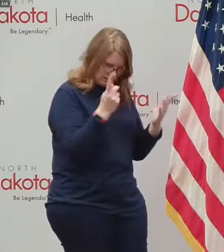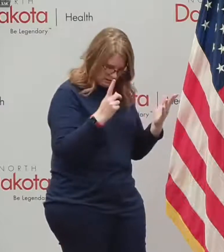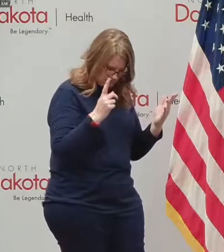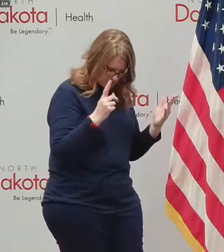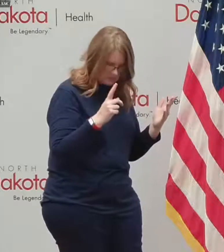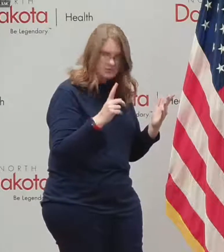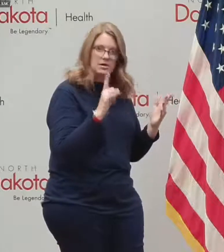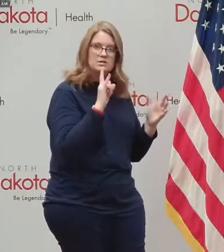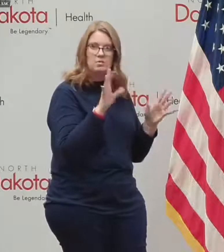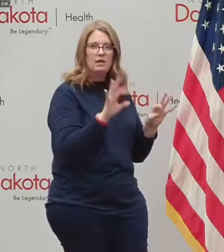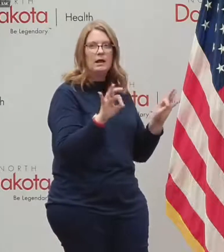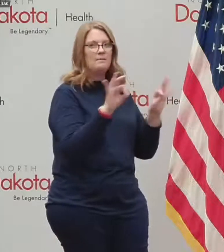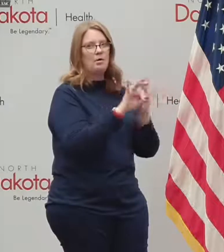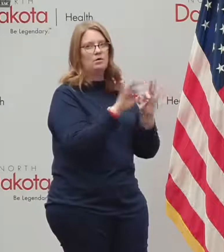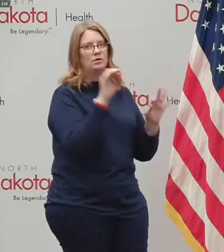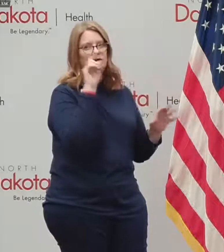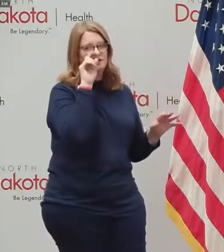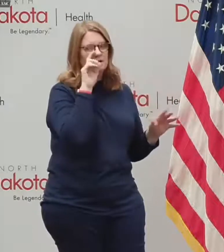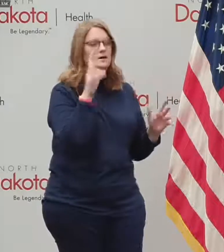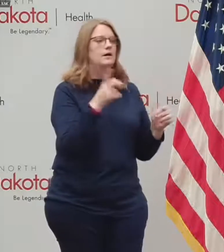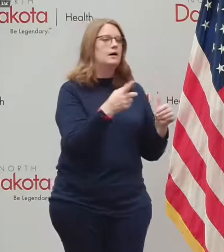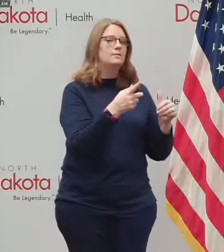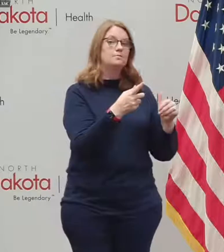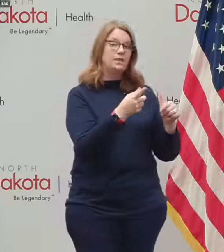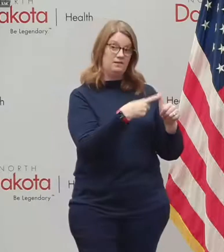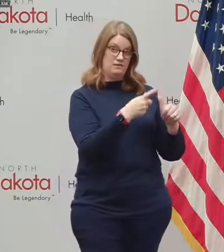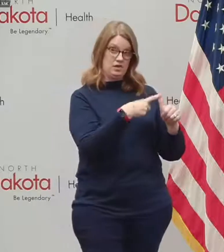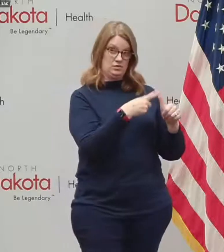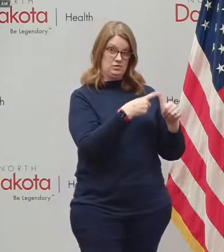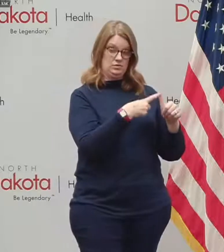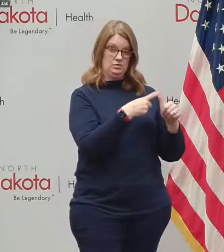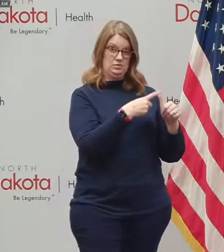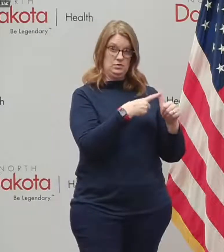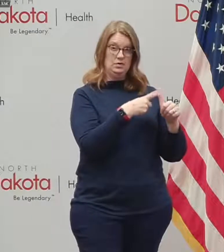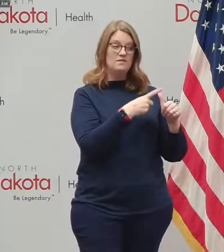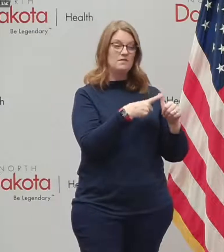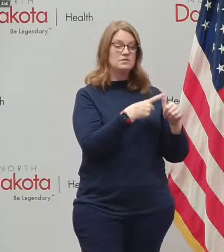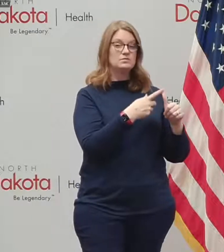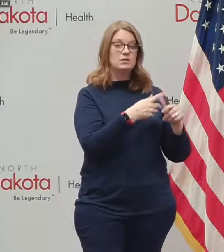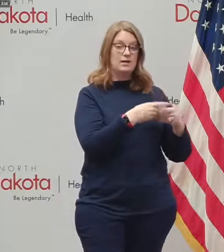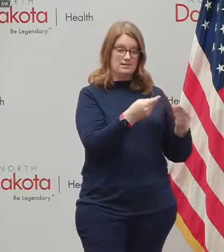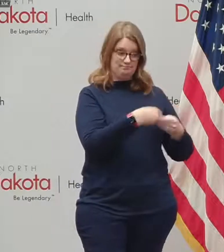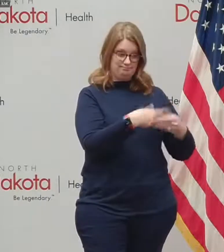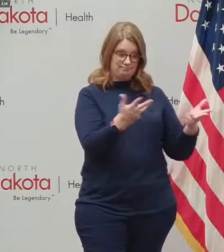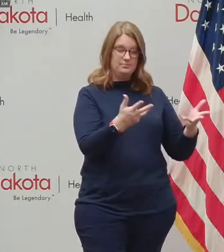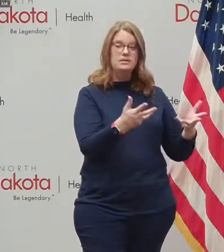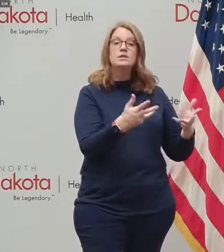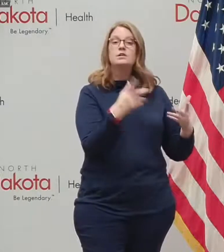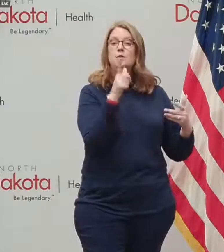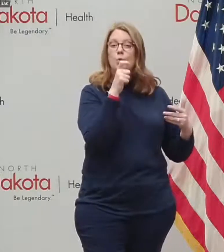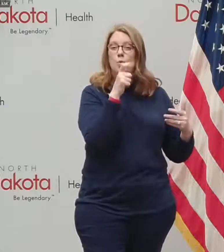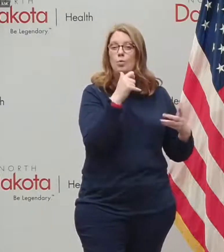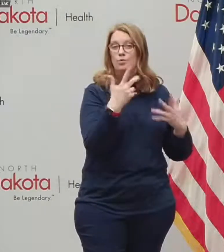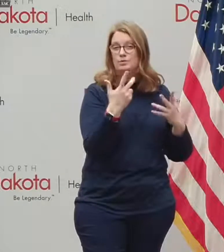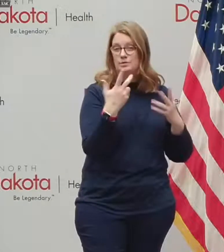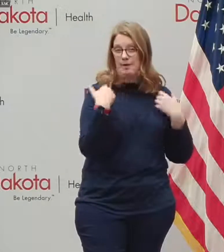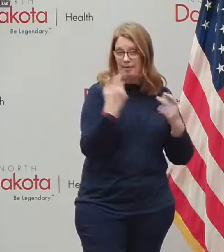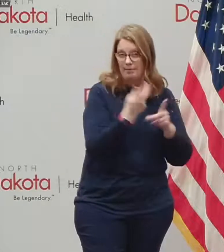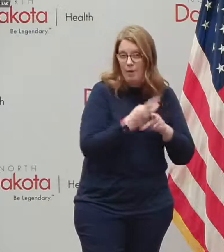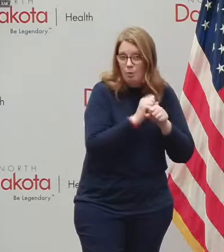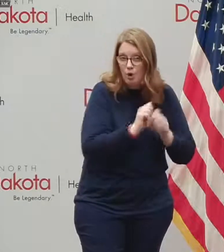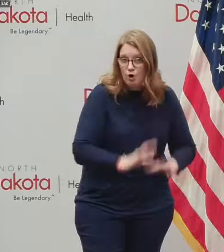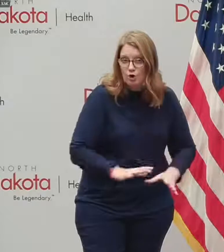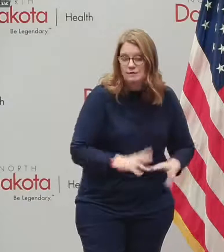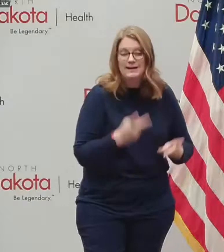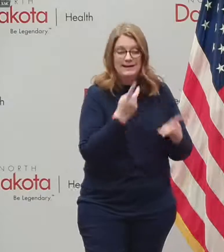And so we want to first deploy those, as I said, we want to deploy those to frontline healthcare workers to help keep healthcare workers, keep